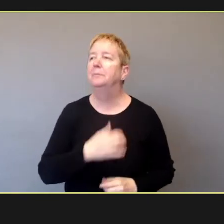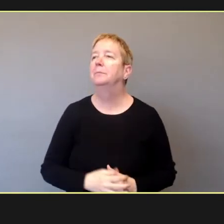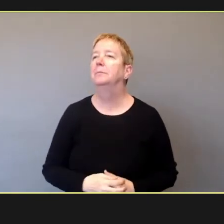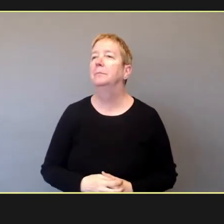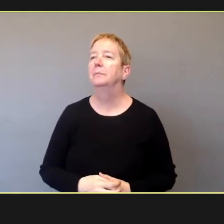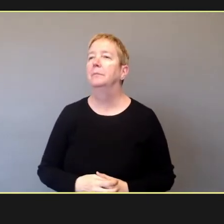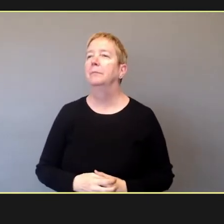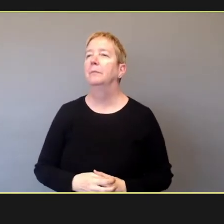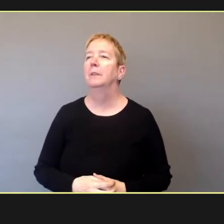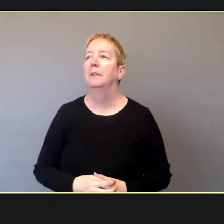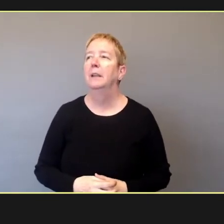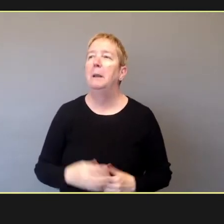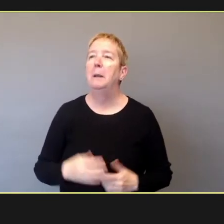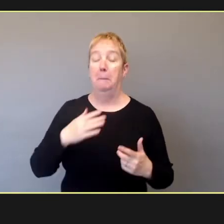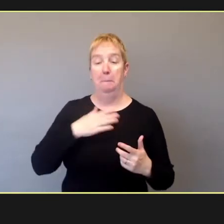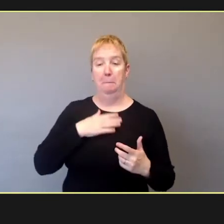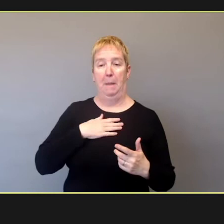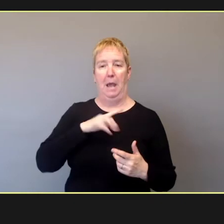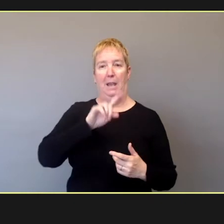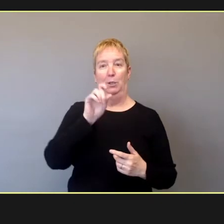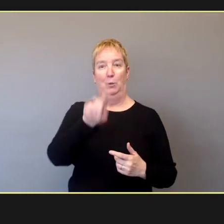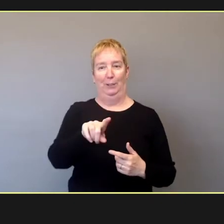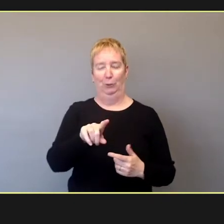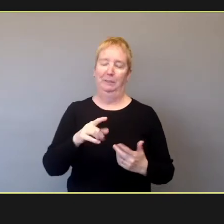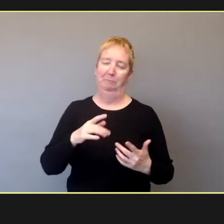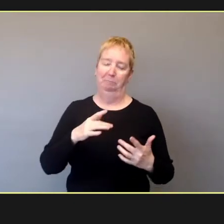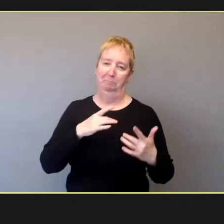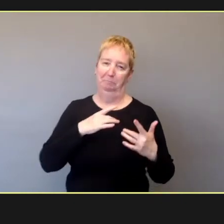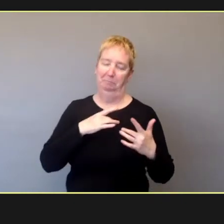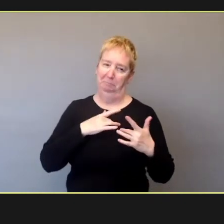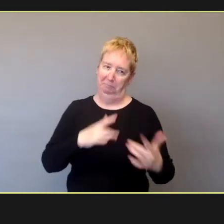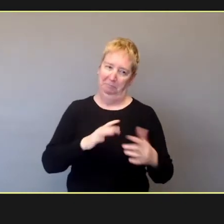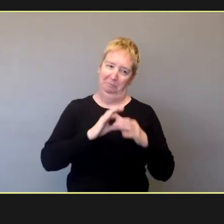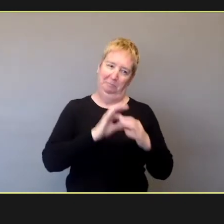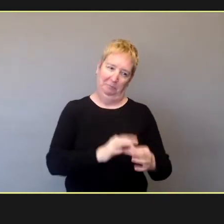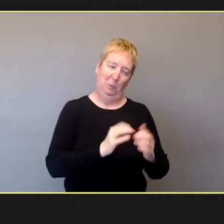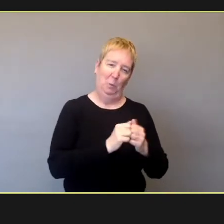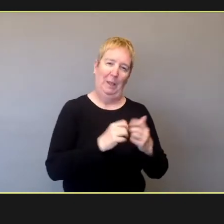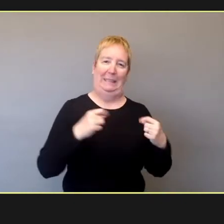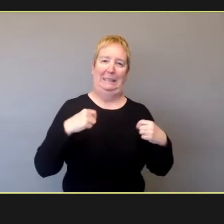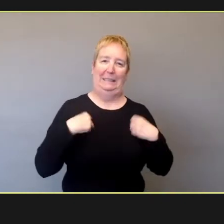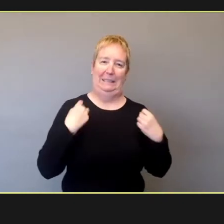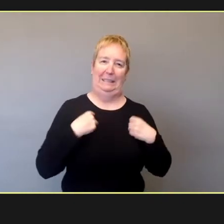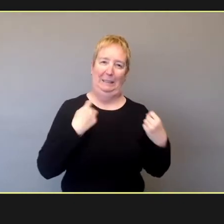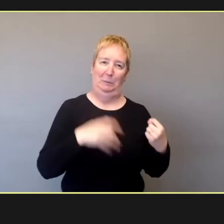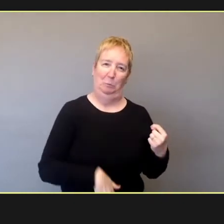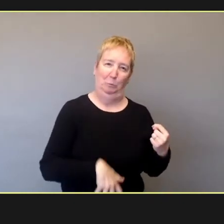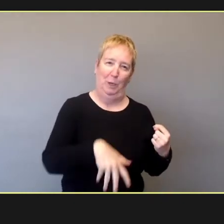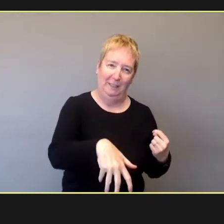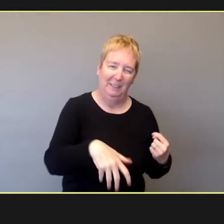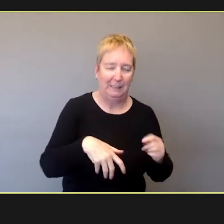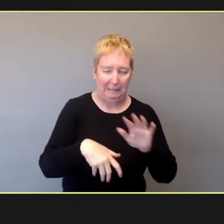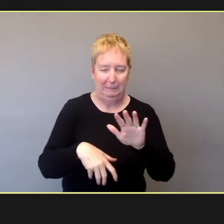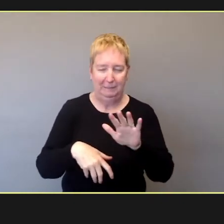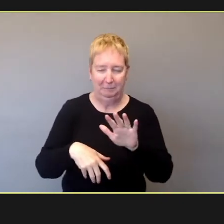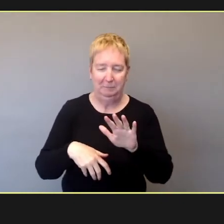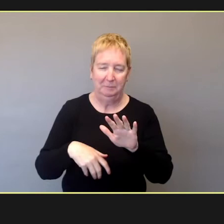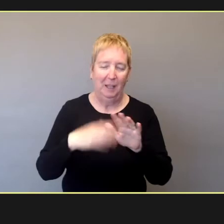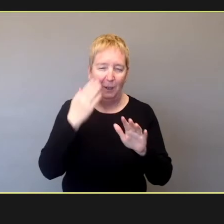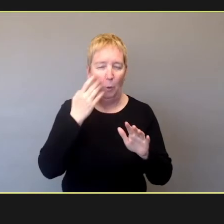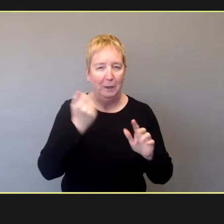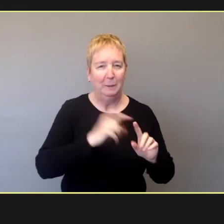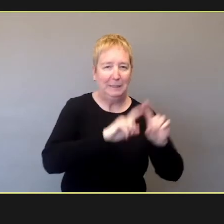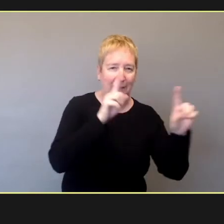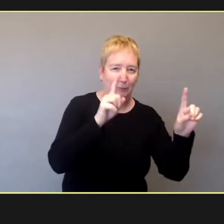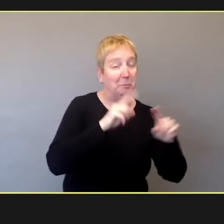actually surrounding teen pregnancy, so a bit of a different wheelhouse of the Department of Health, but tied to the pandemic.